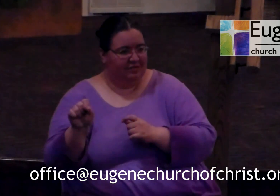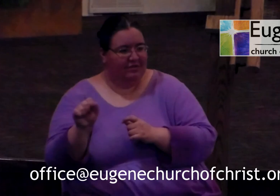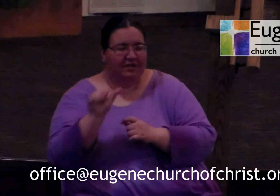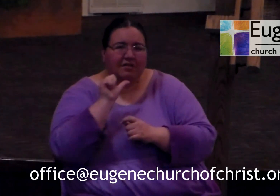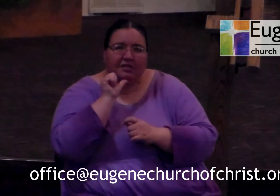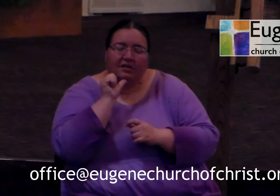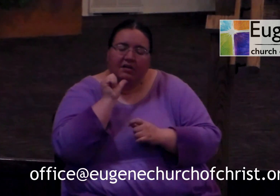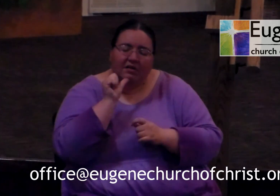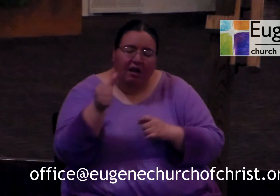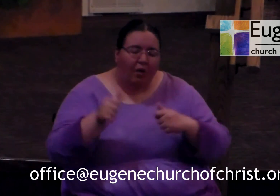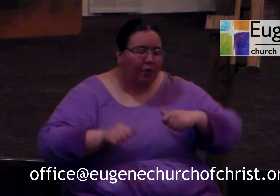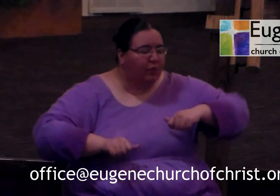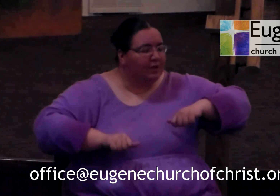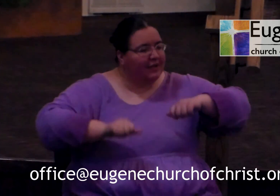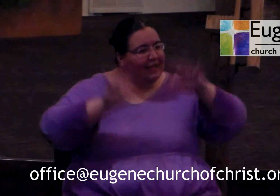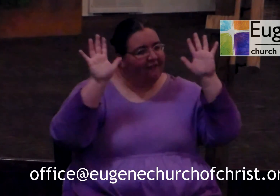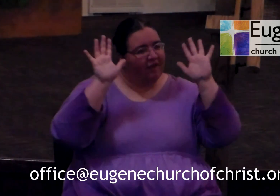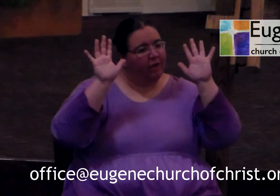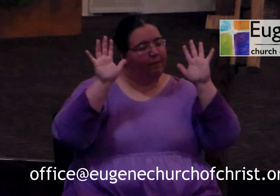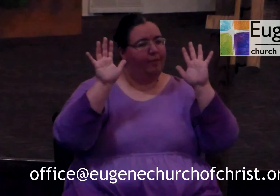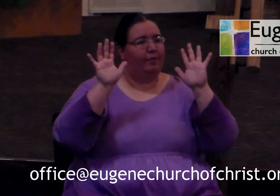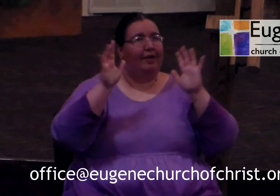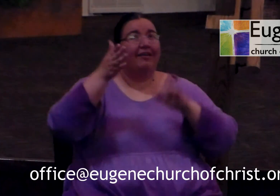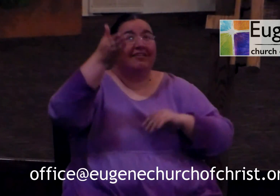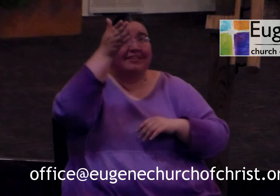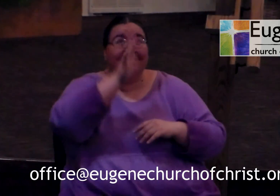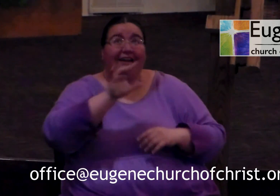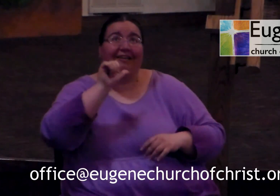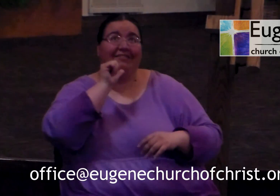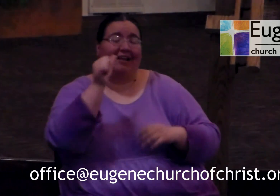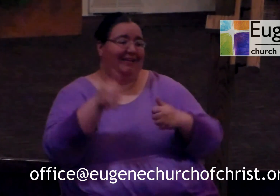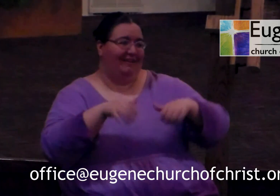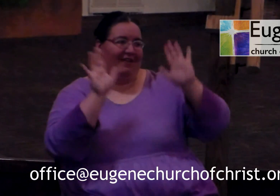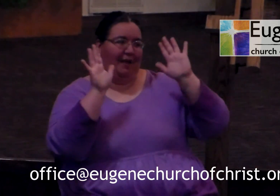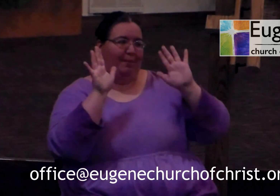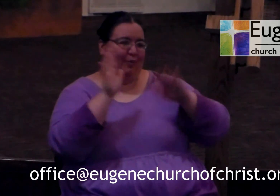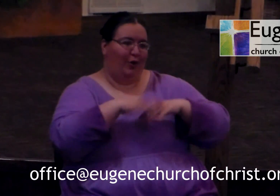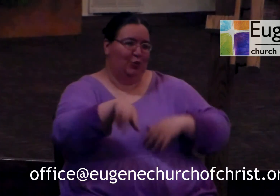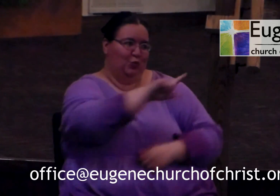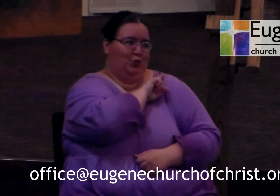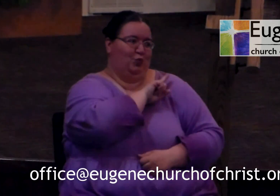whether it is to have a relationship with him or just something that we can pray about in your life, please come as we stand and sing.